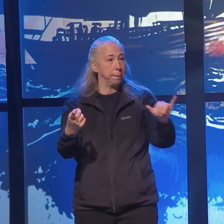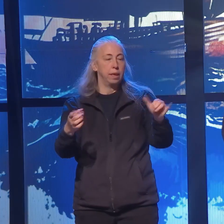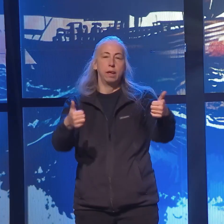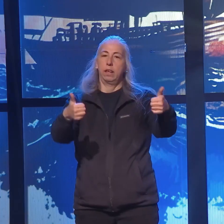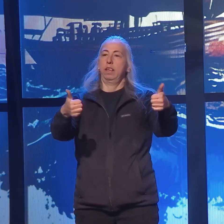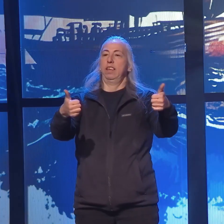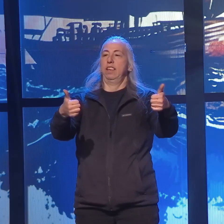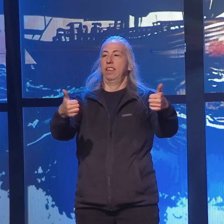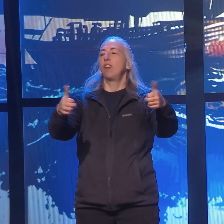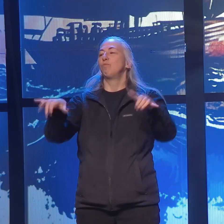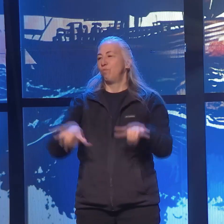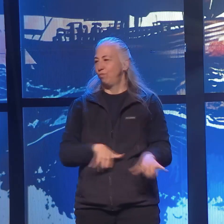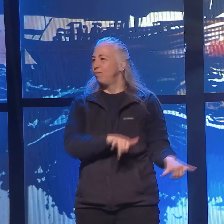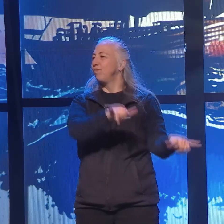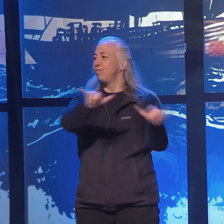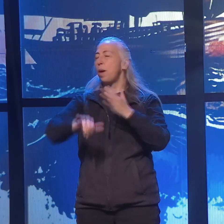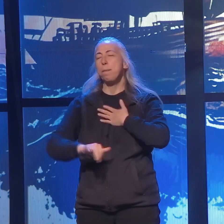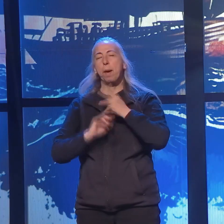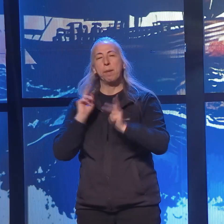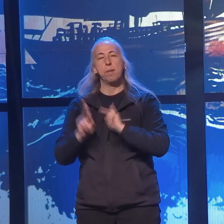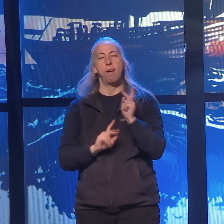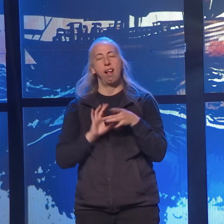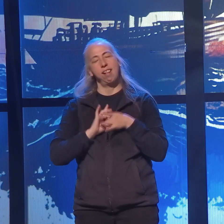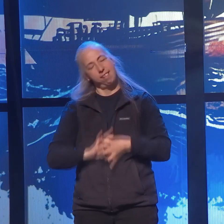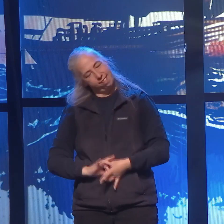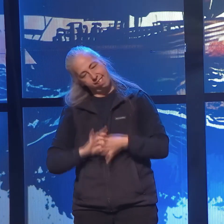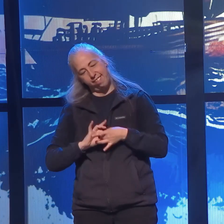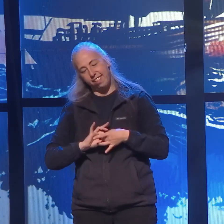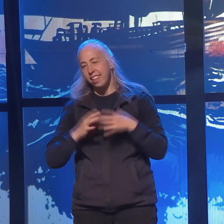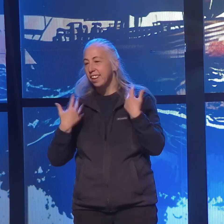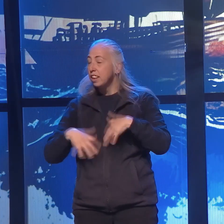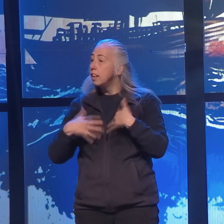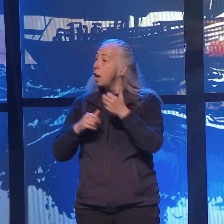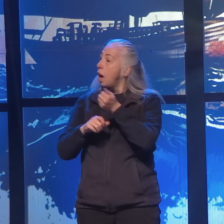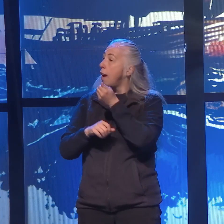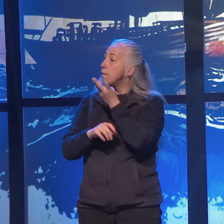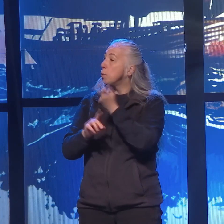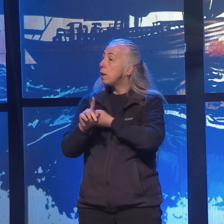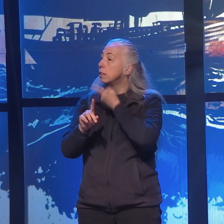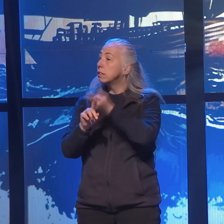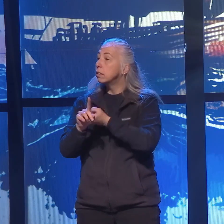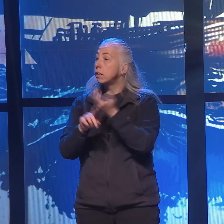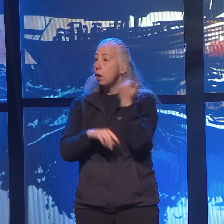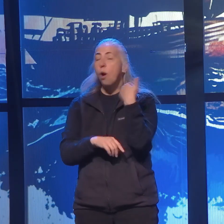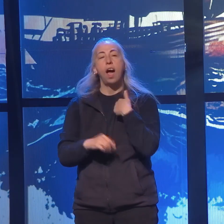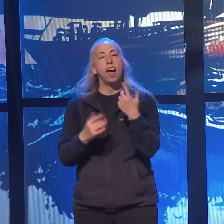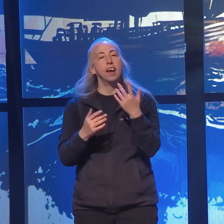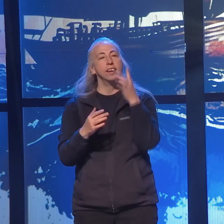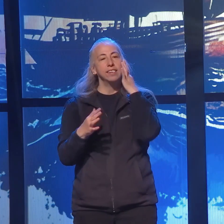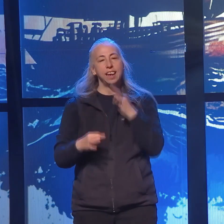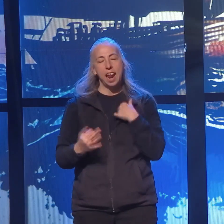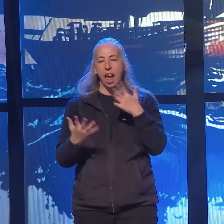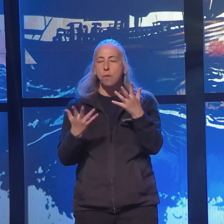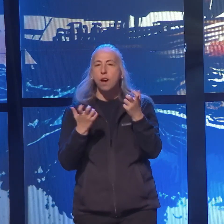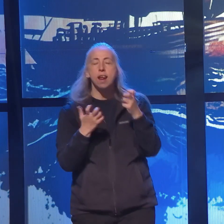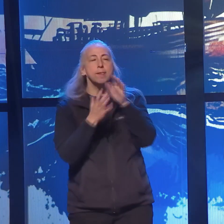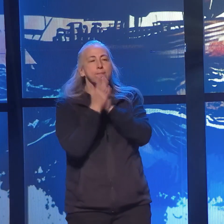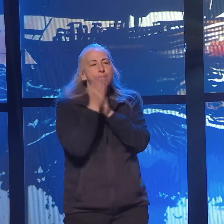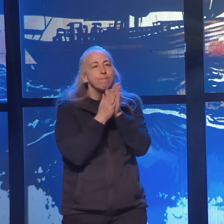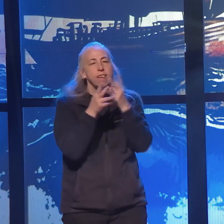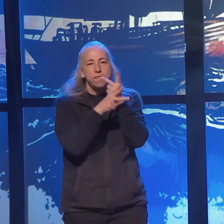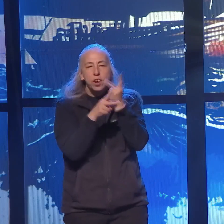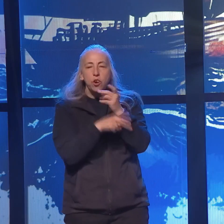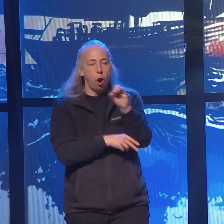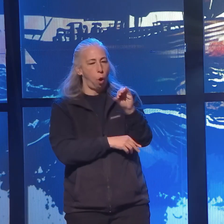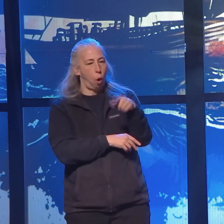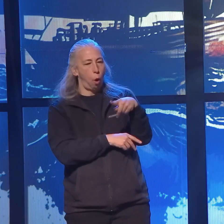people. You're my people. A few months ago, I decided that I want to learn options trading. I want to figure this thing out. That was going to be